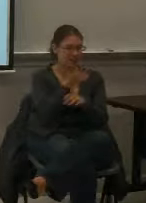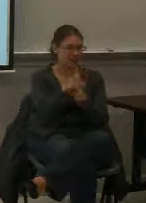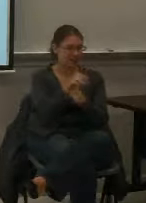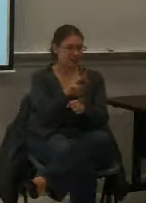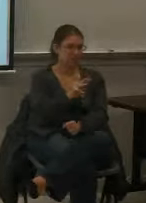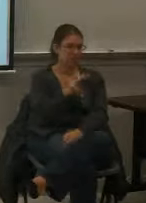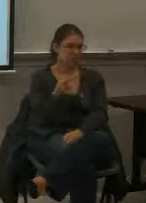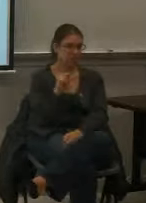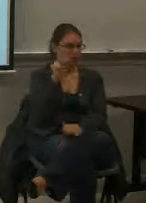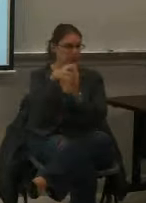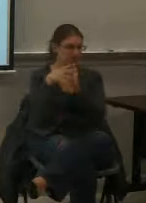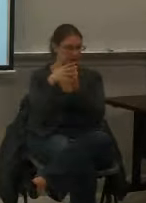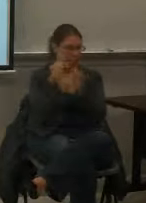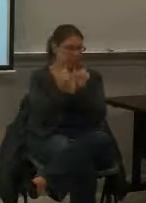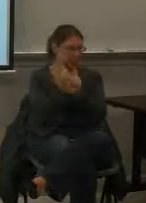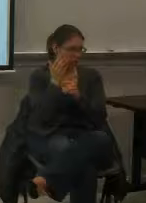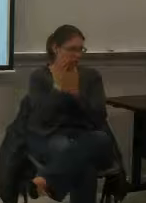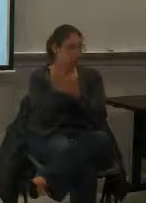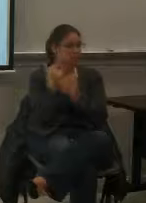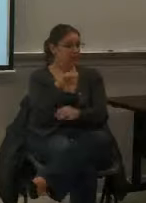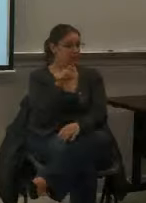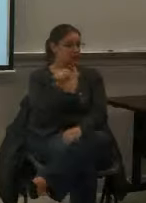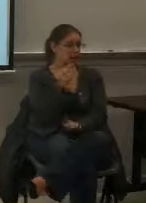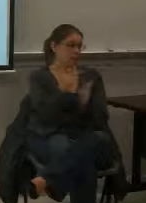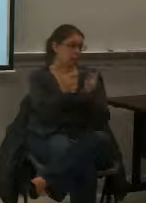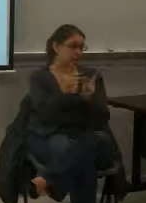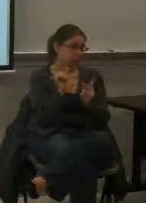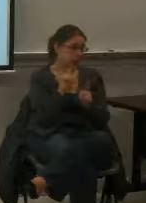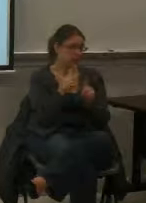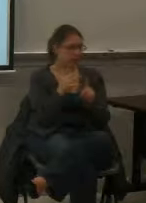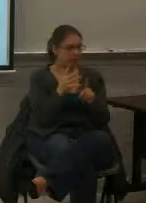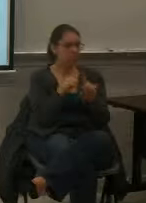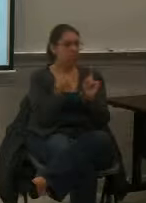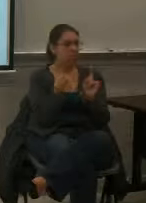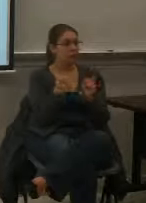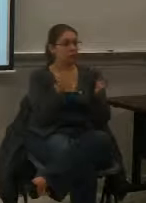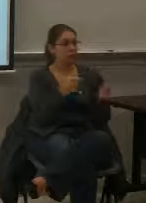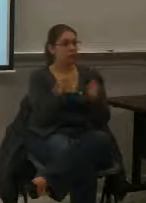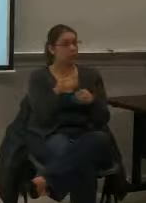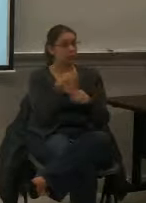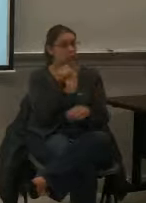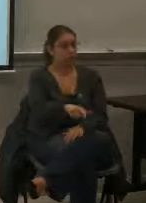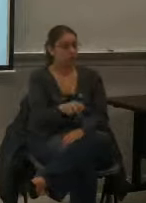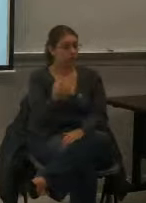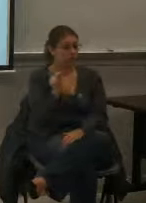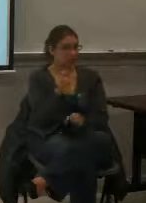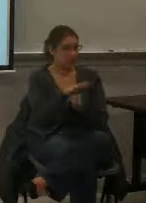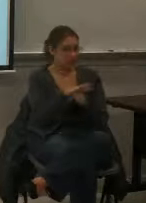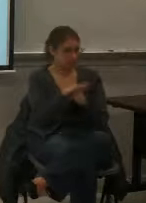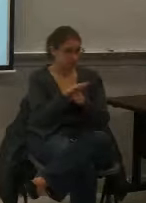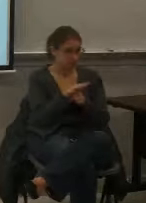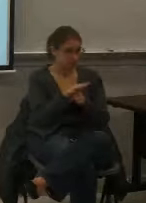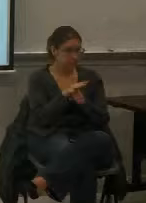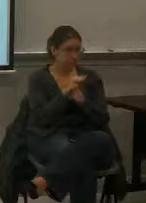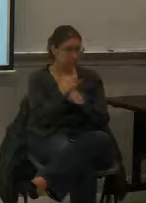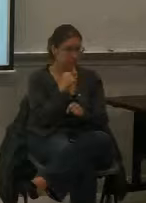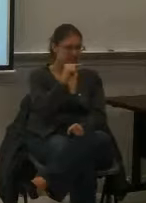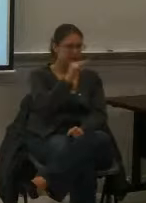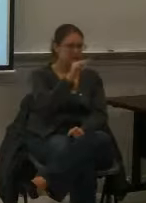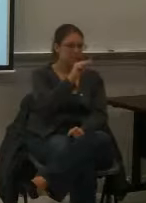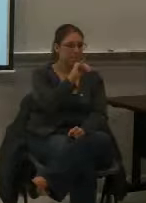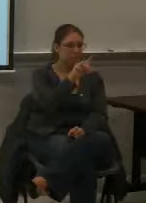Western North America for the most part, although it's been found in other places. And it occurs in low nitrogen areas, and there's a little midge